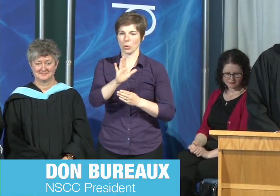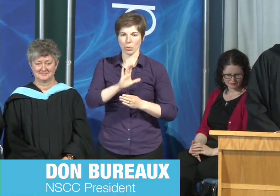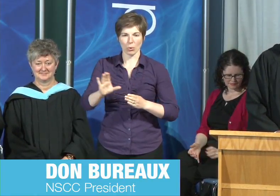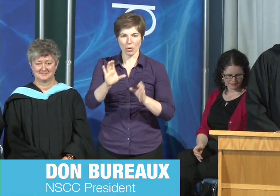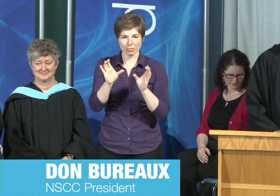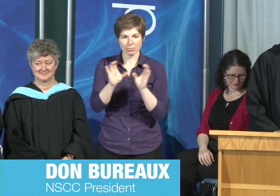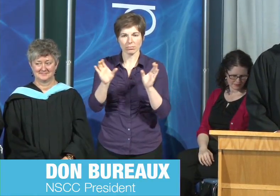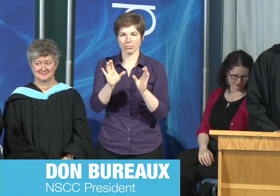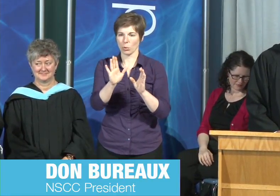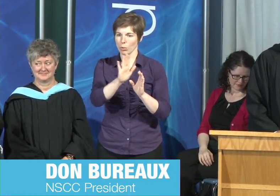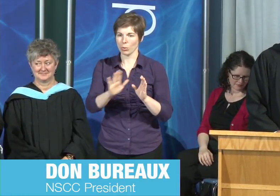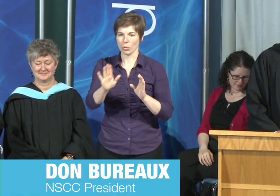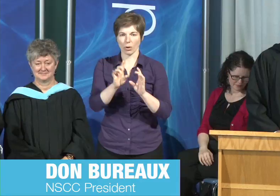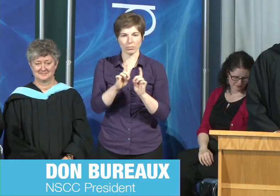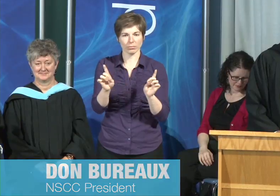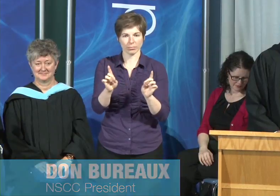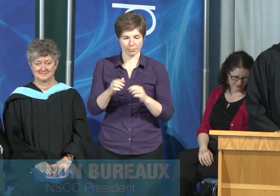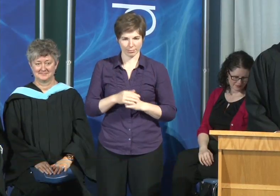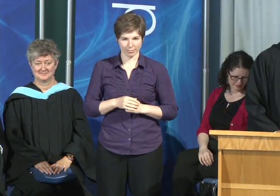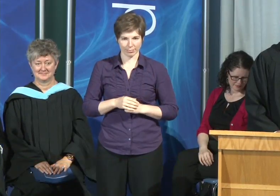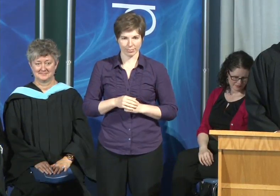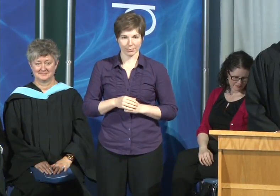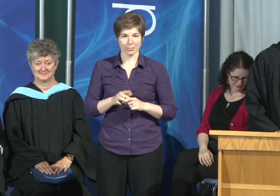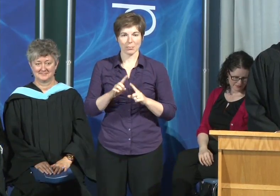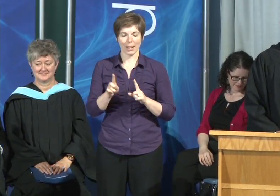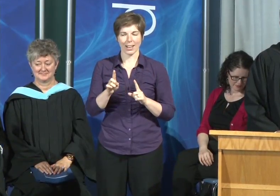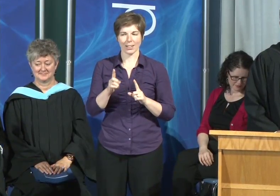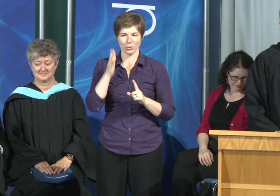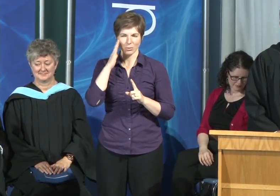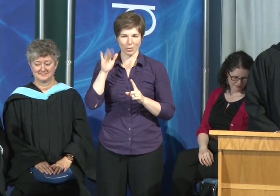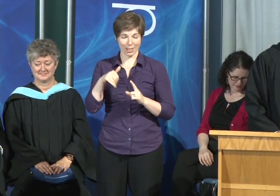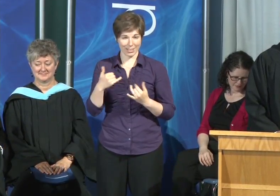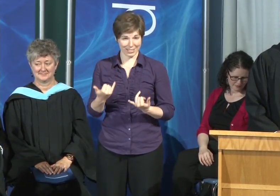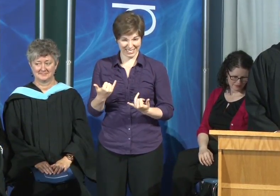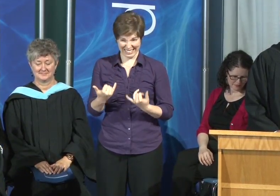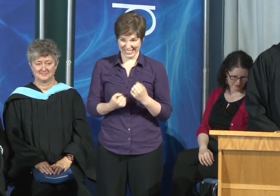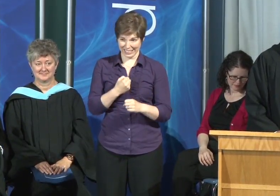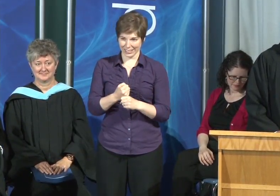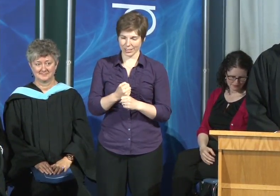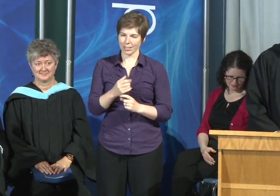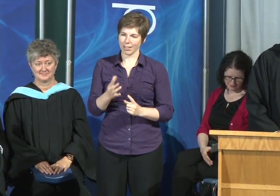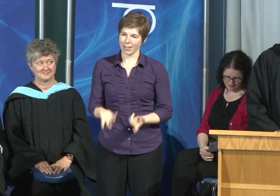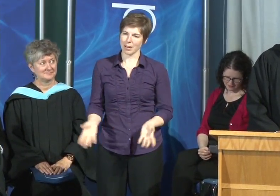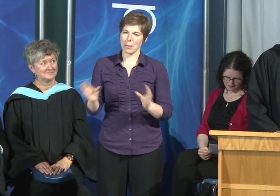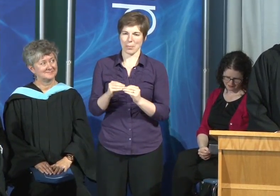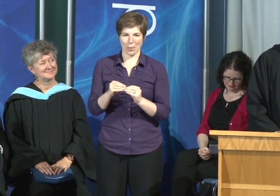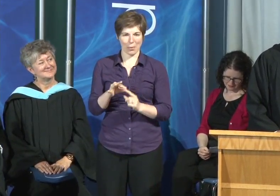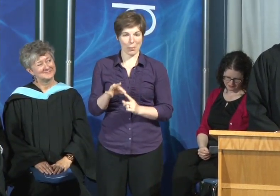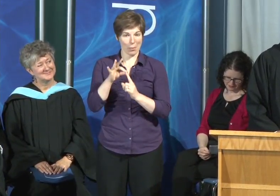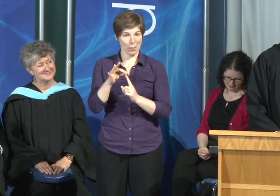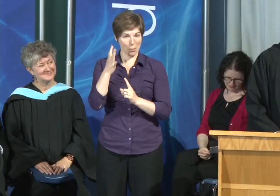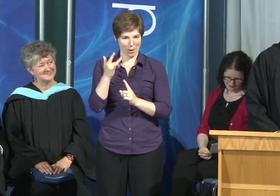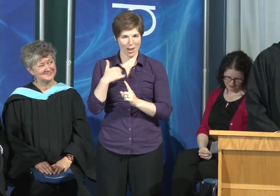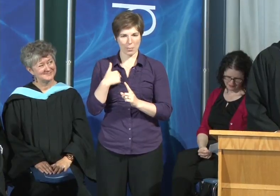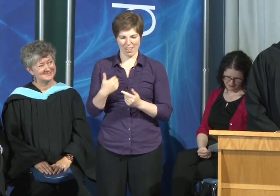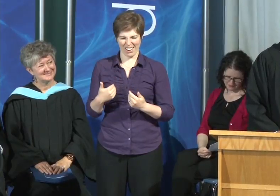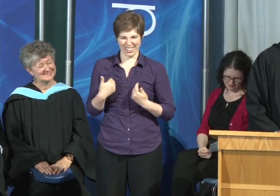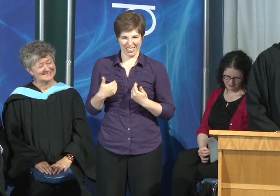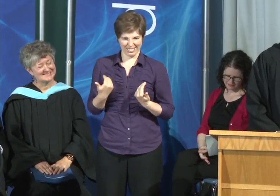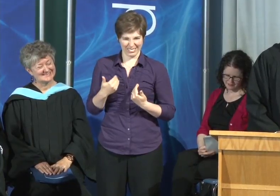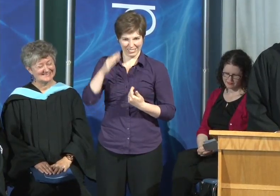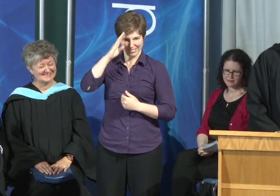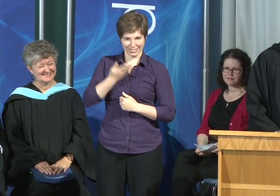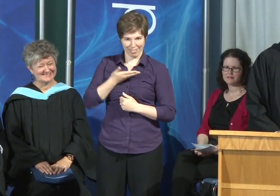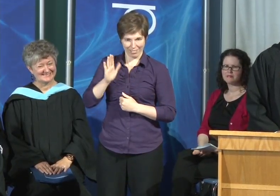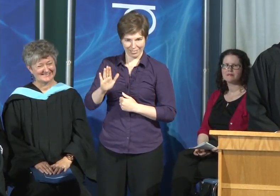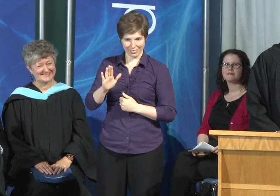or your diploma. But you know, it's an extra special year for me because my youngest son, Matthew,